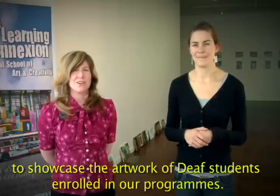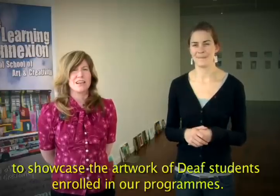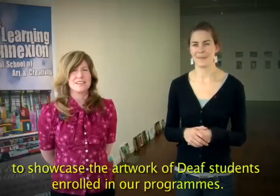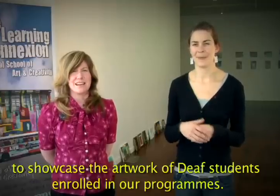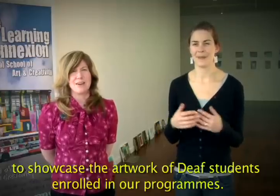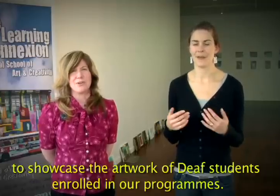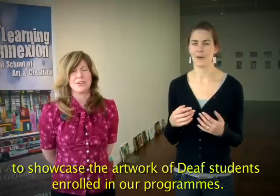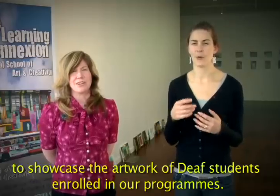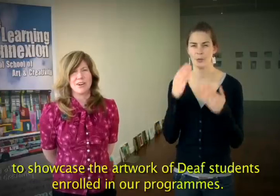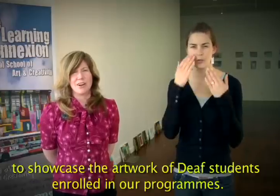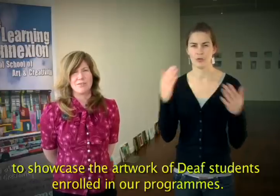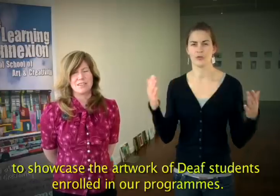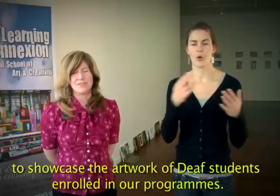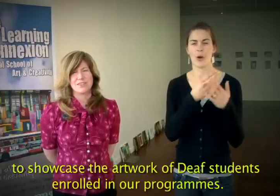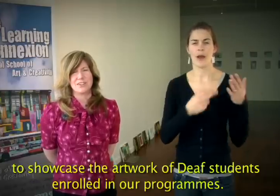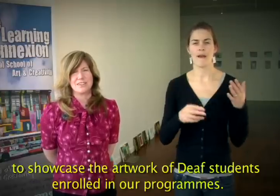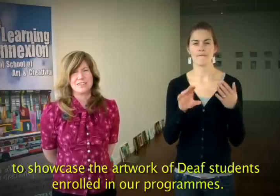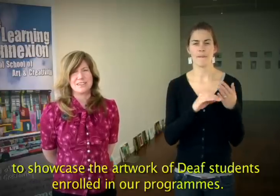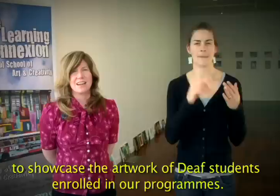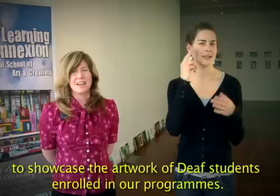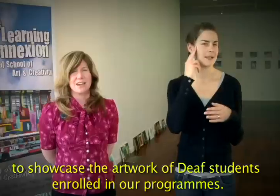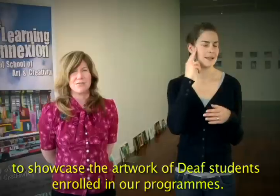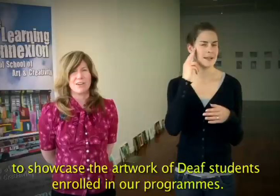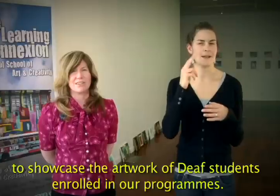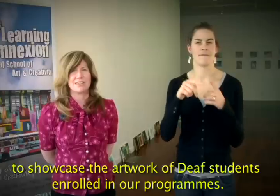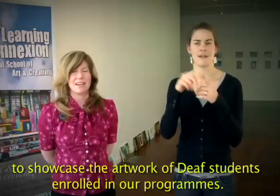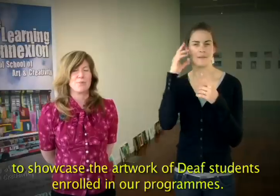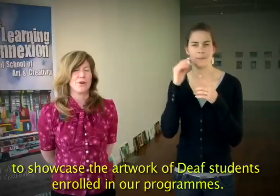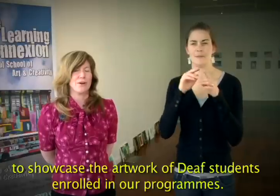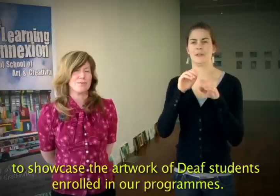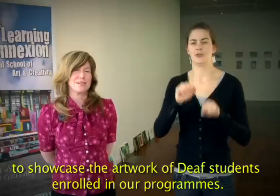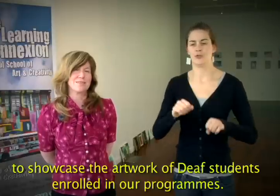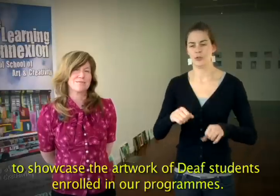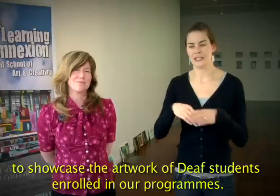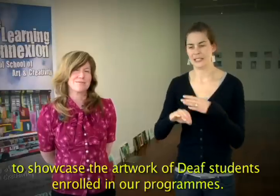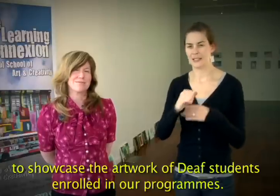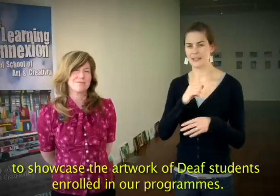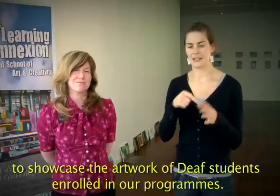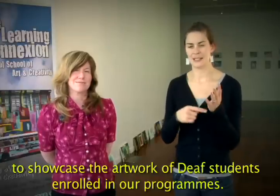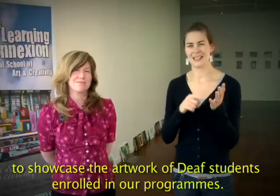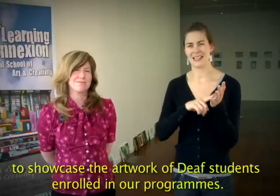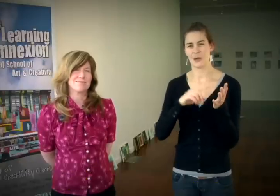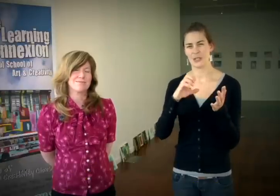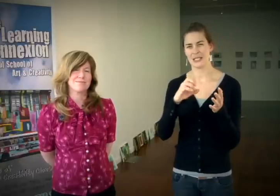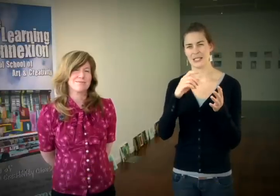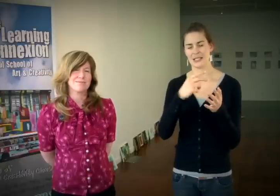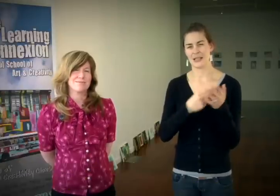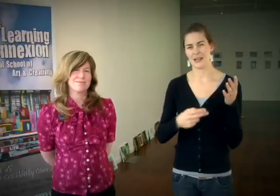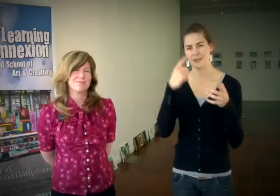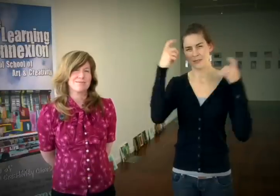to showcase the artwork of deaf students enrolled in our programs.